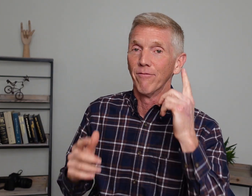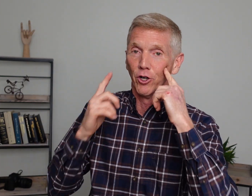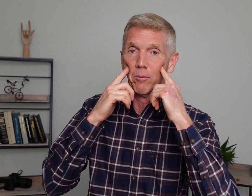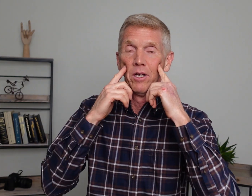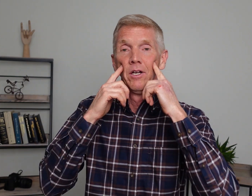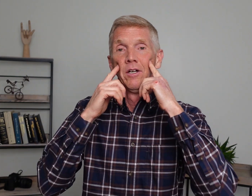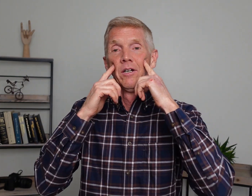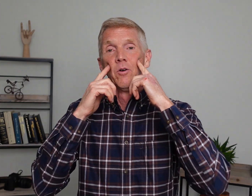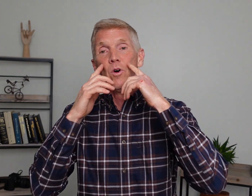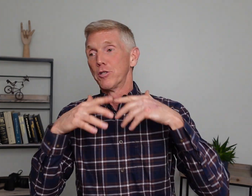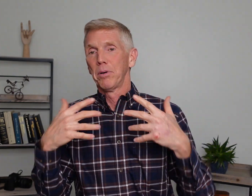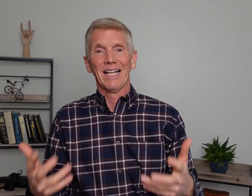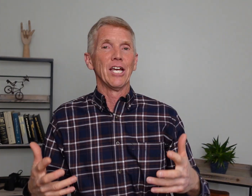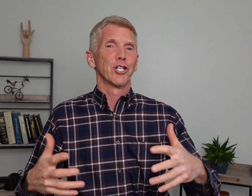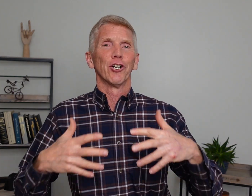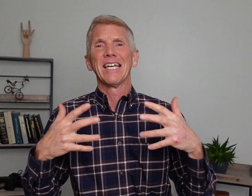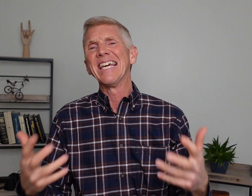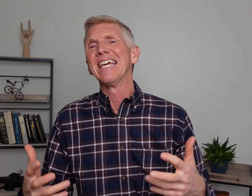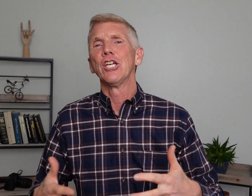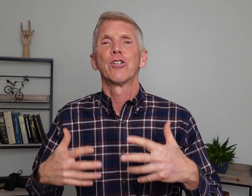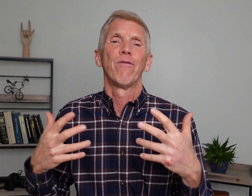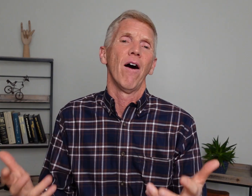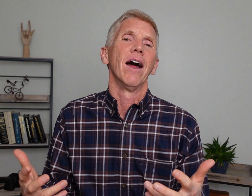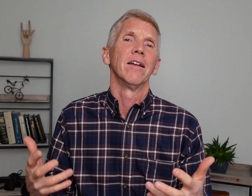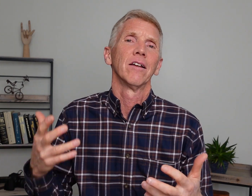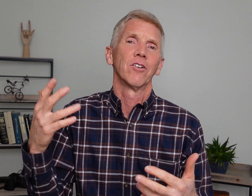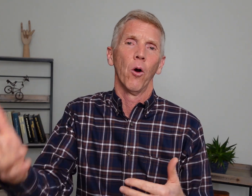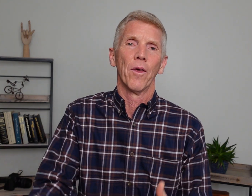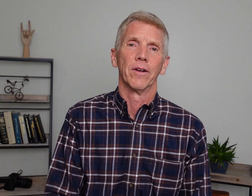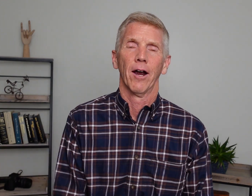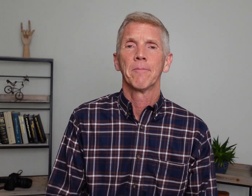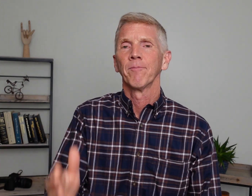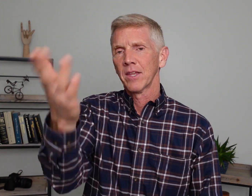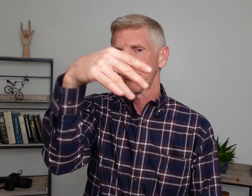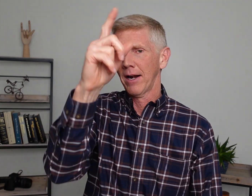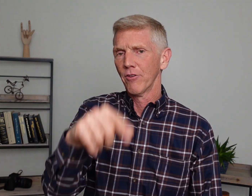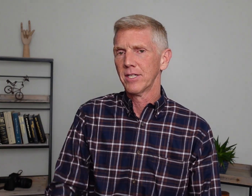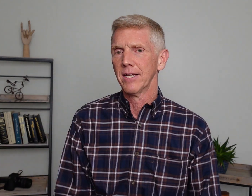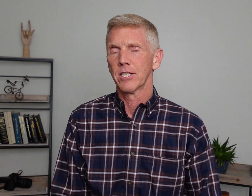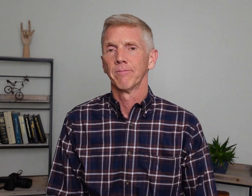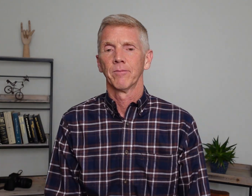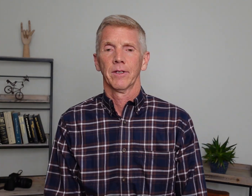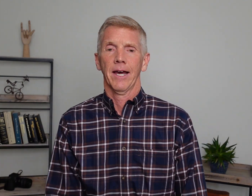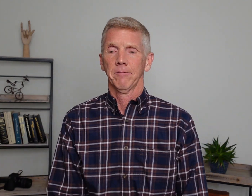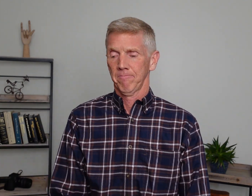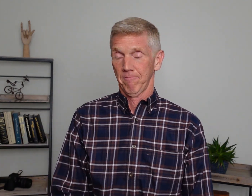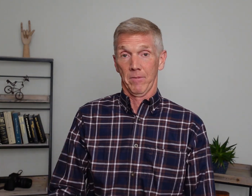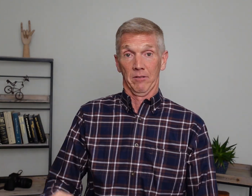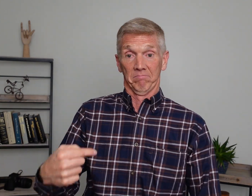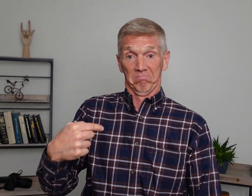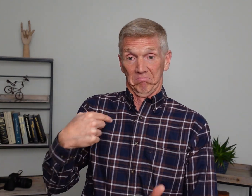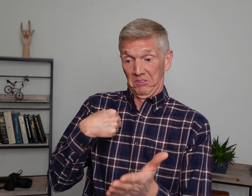adverb was pleasure, ease, fun to go with it, right? Let's try another sentence, okay?